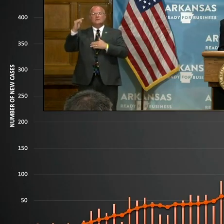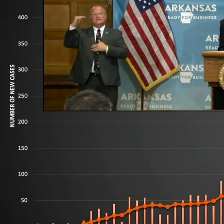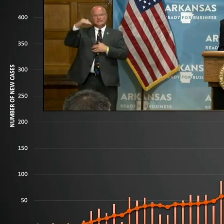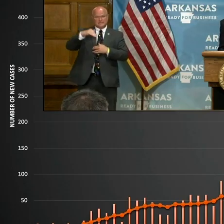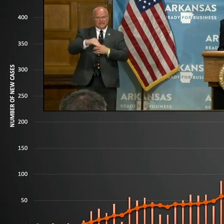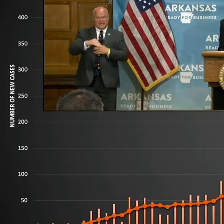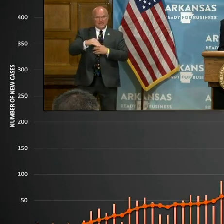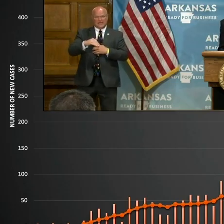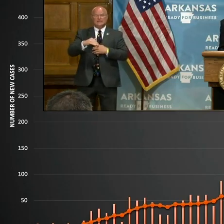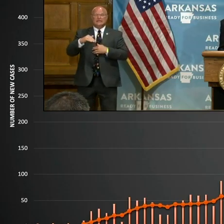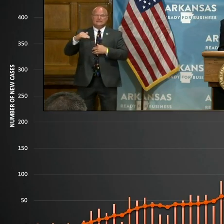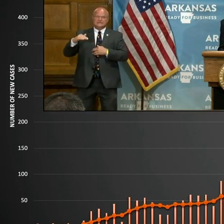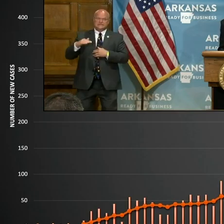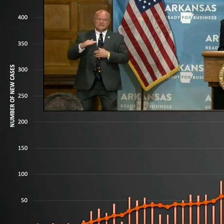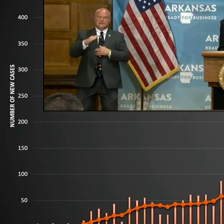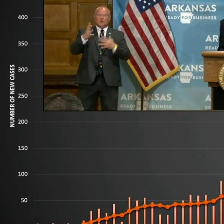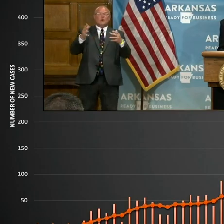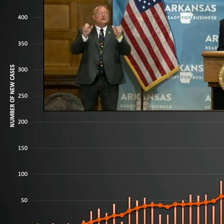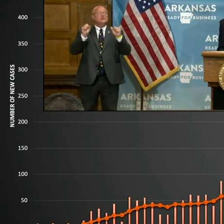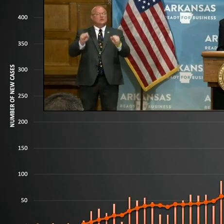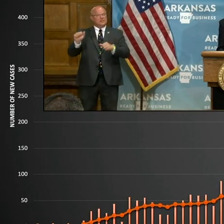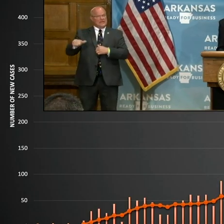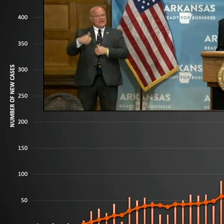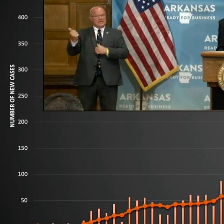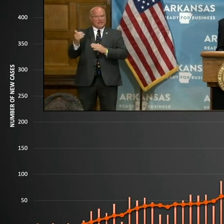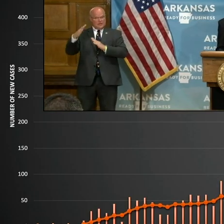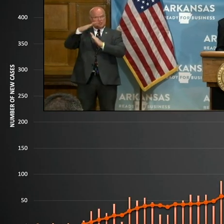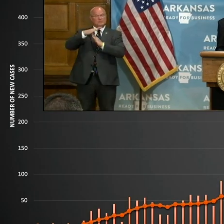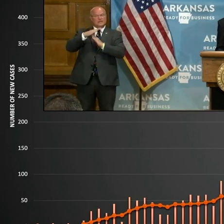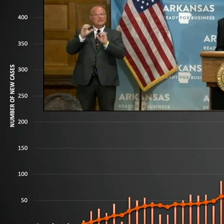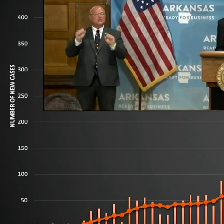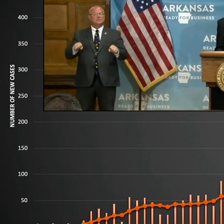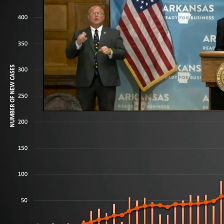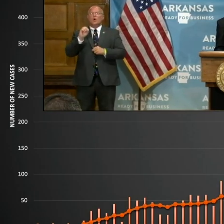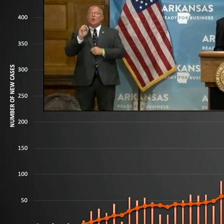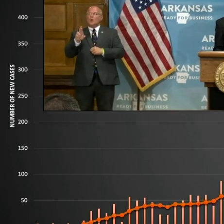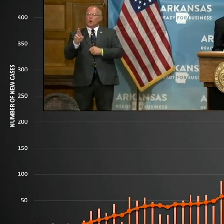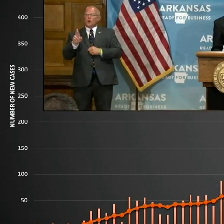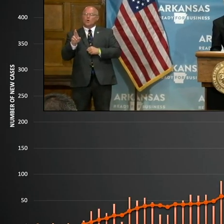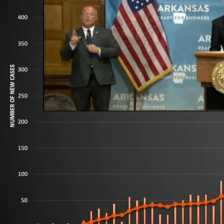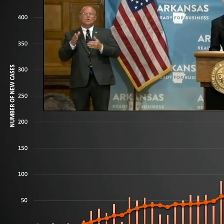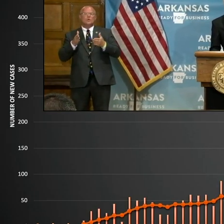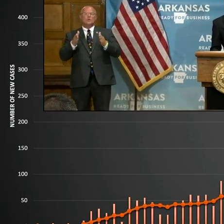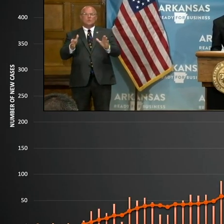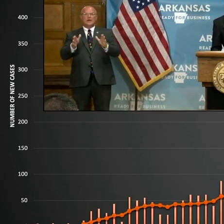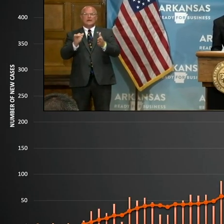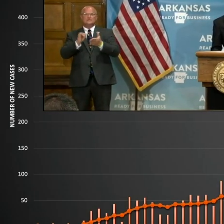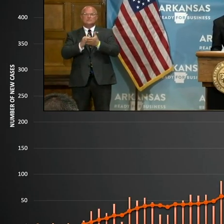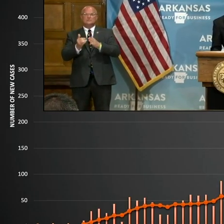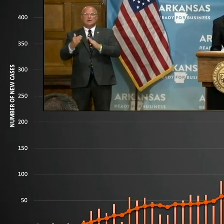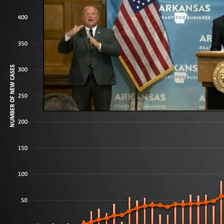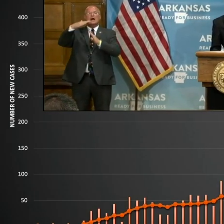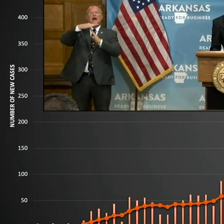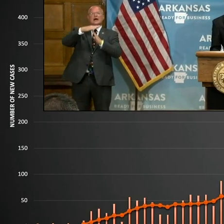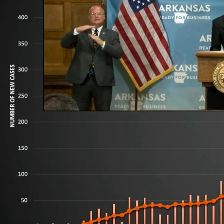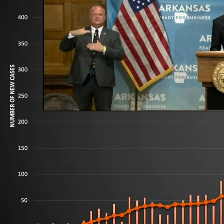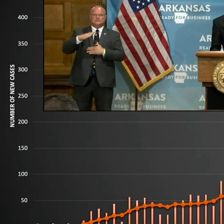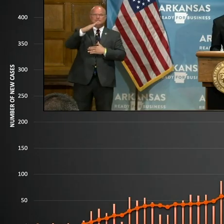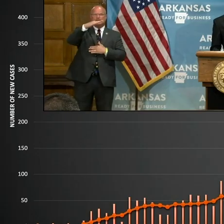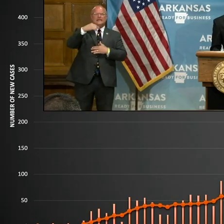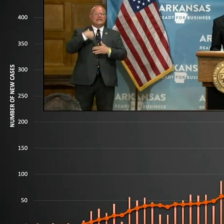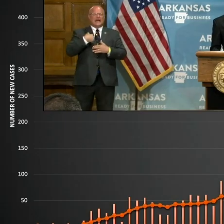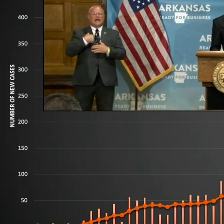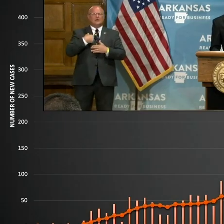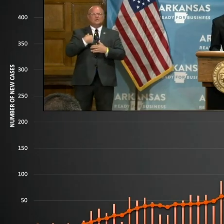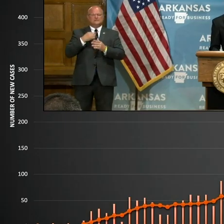down, we've coming up to what could be another peak, or it could be a way to a higher peak. And I